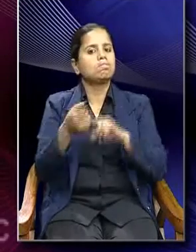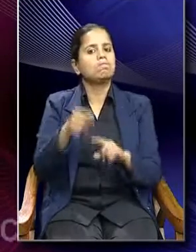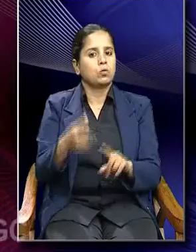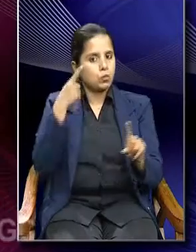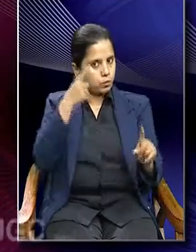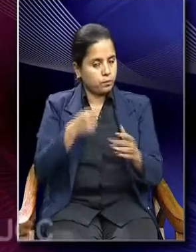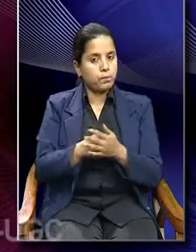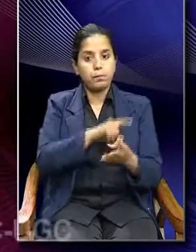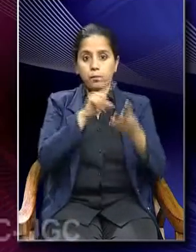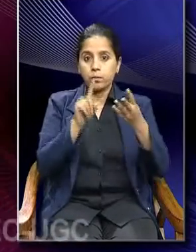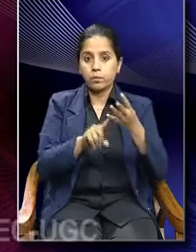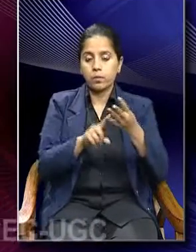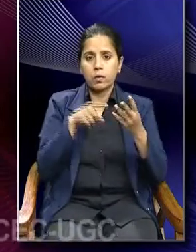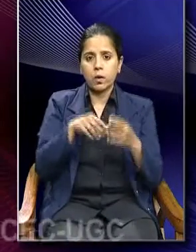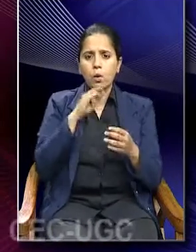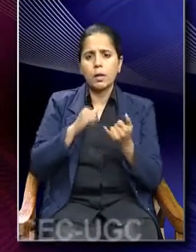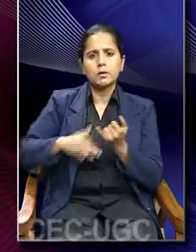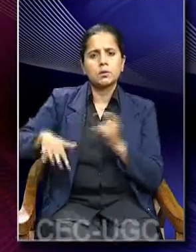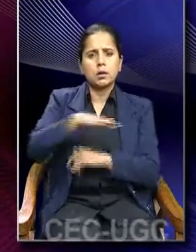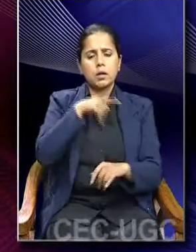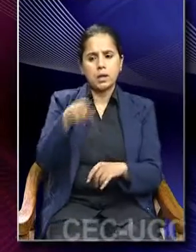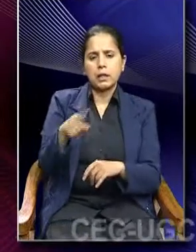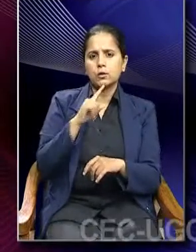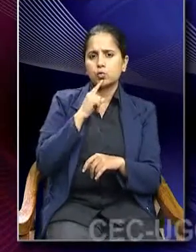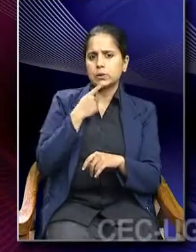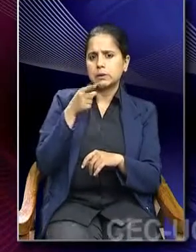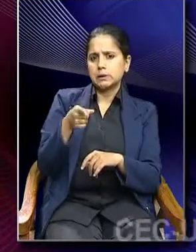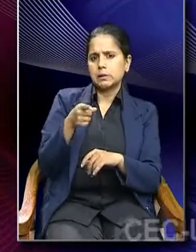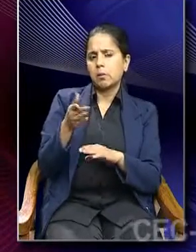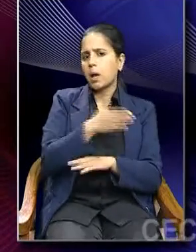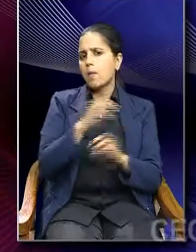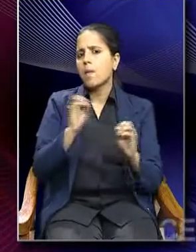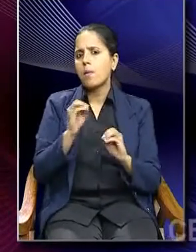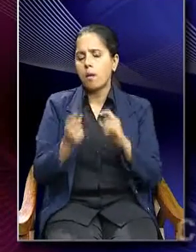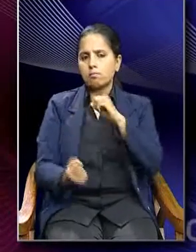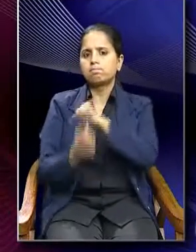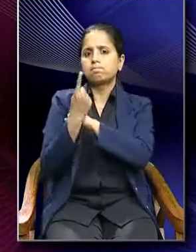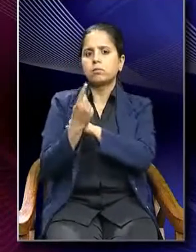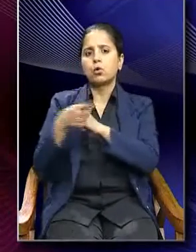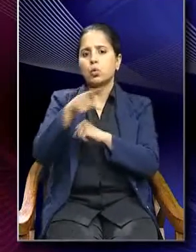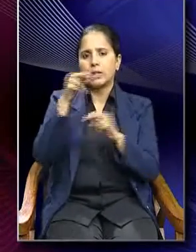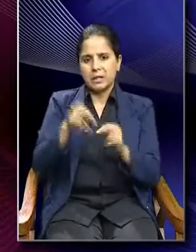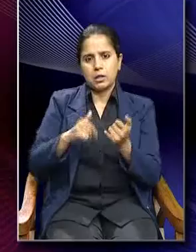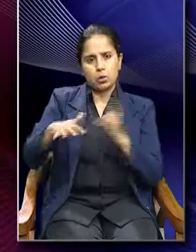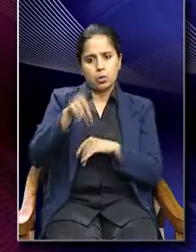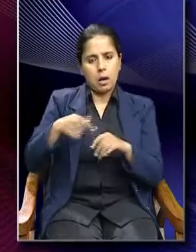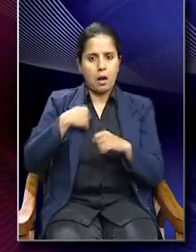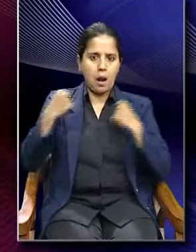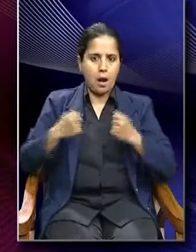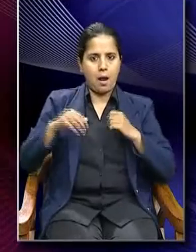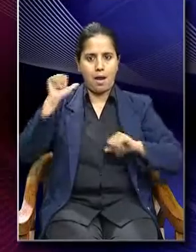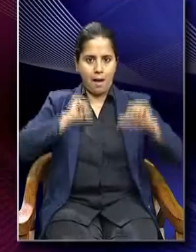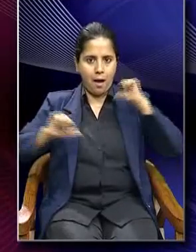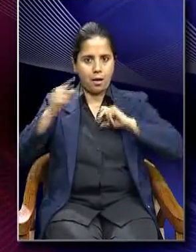Third is concrete situation. You need a situation in which you will act out in order to attain